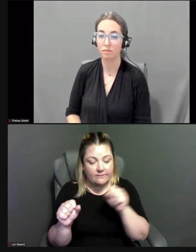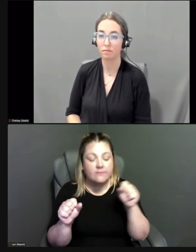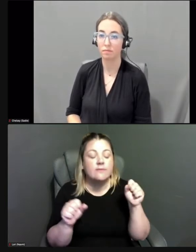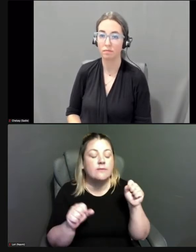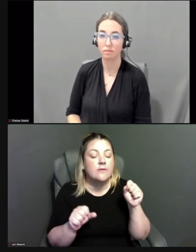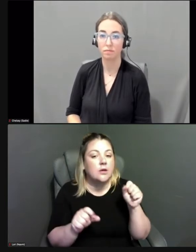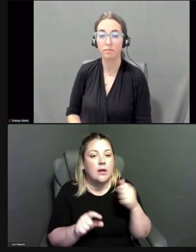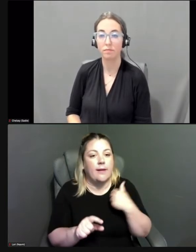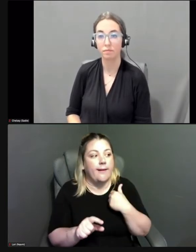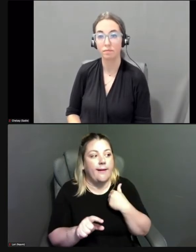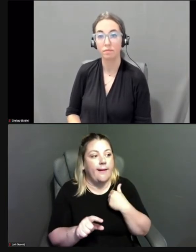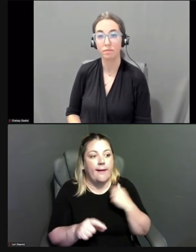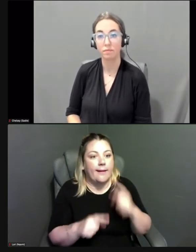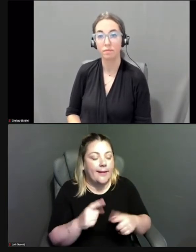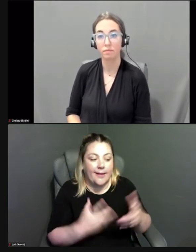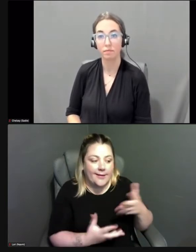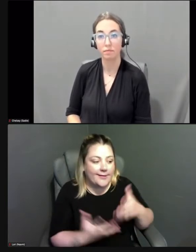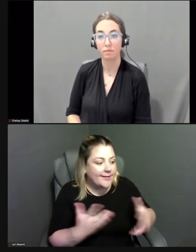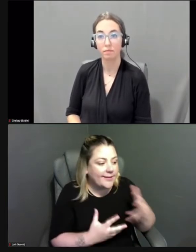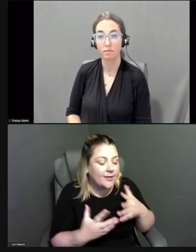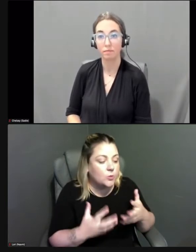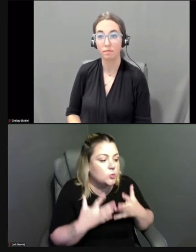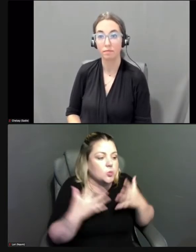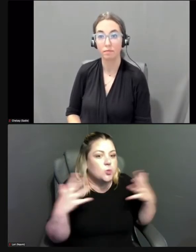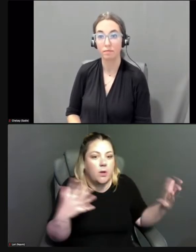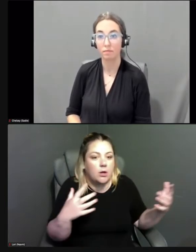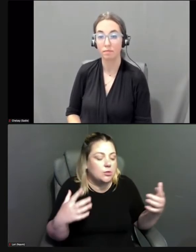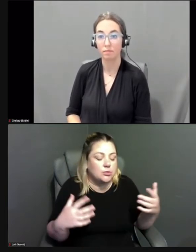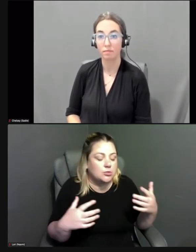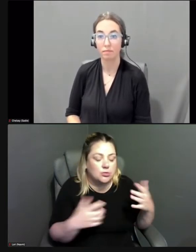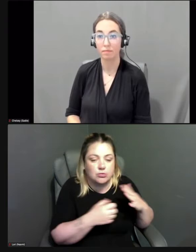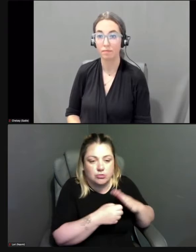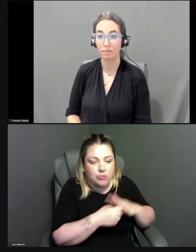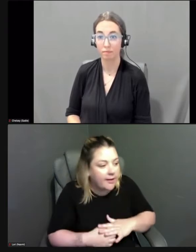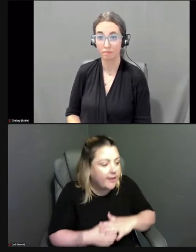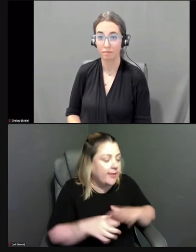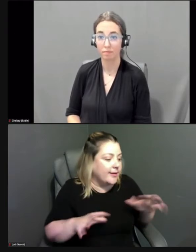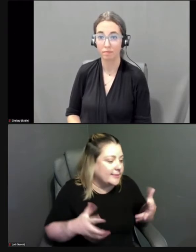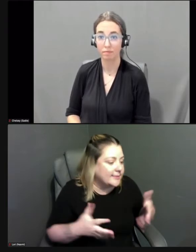just couldn't make it work with all the stuff I had going on. Yeah.